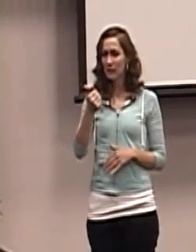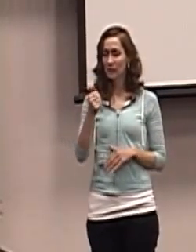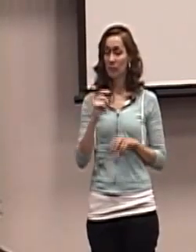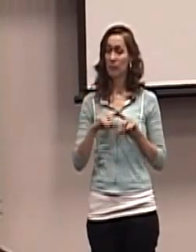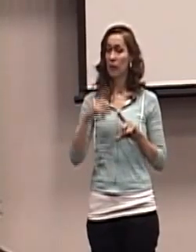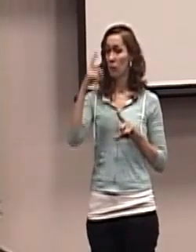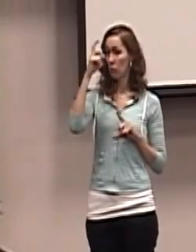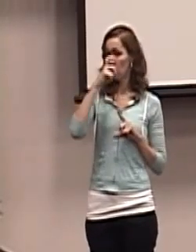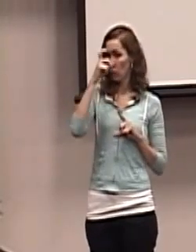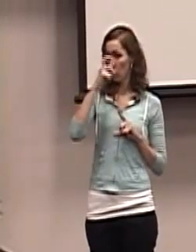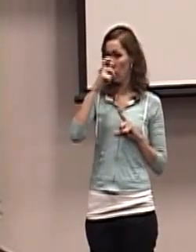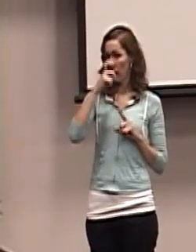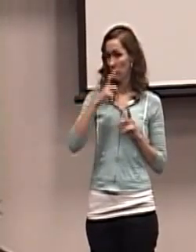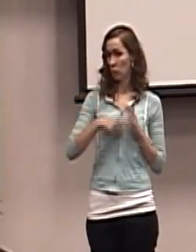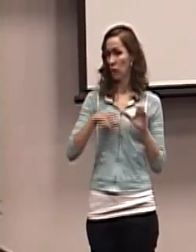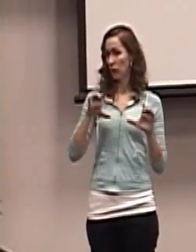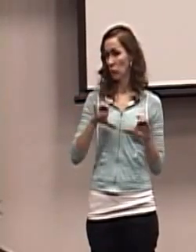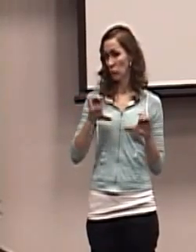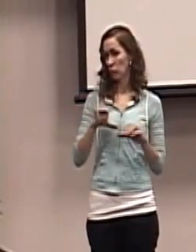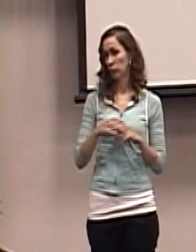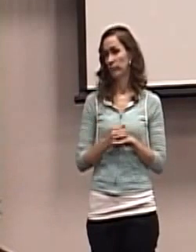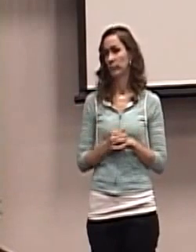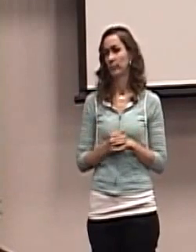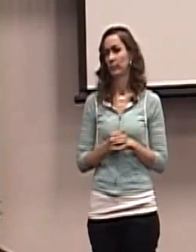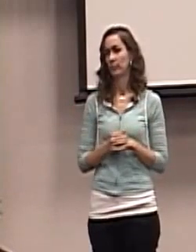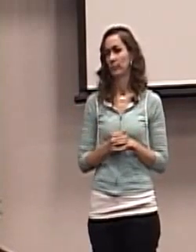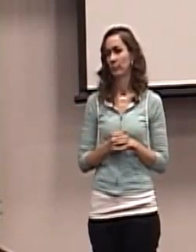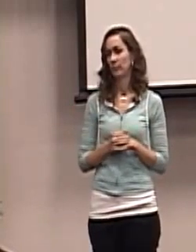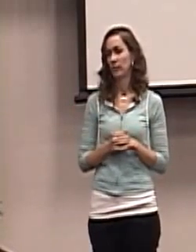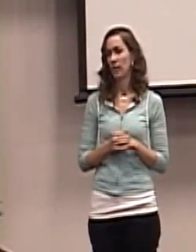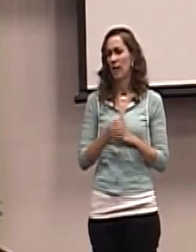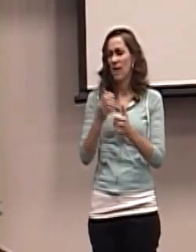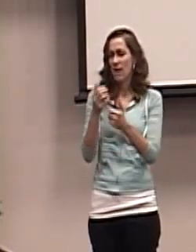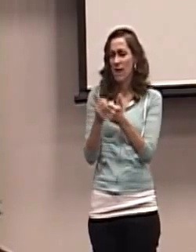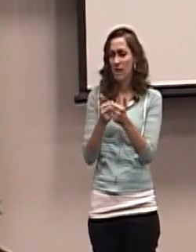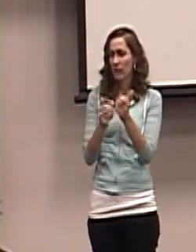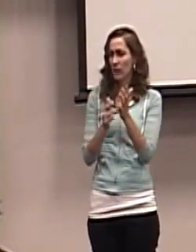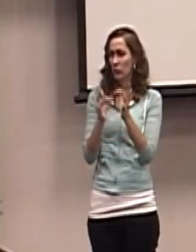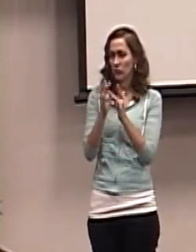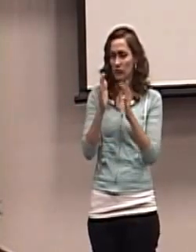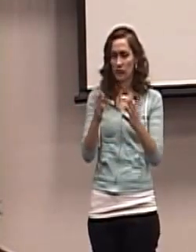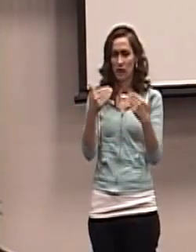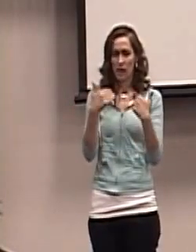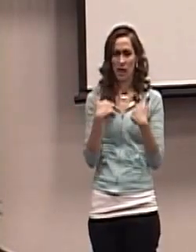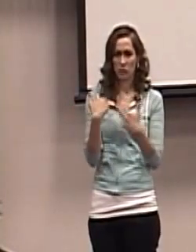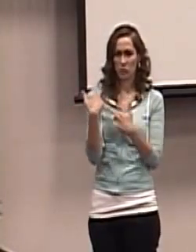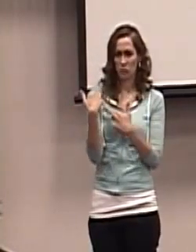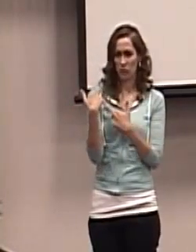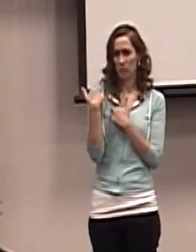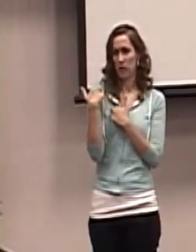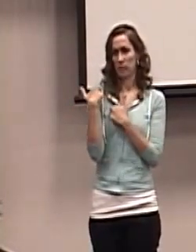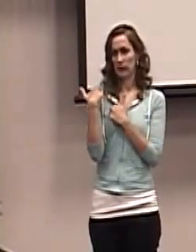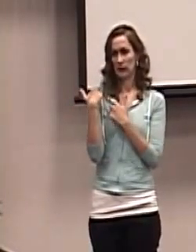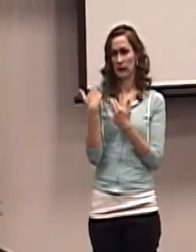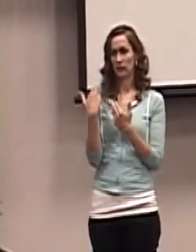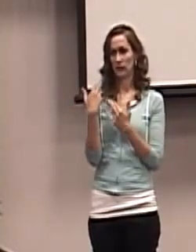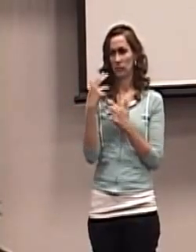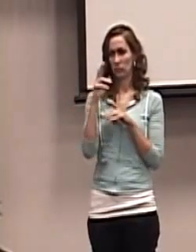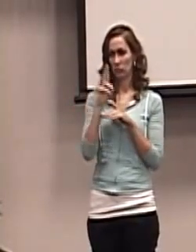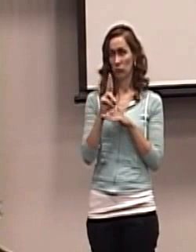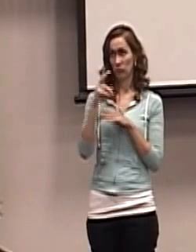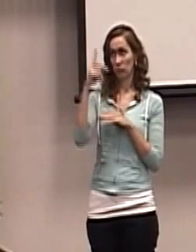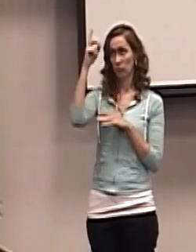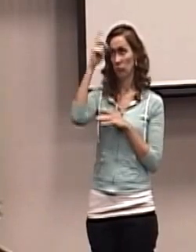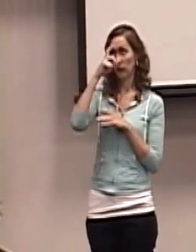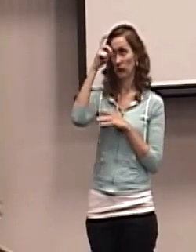wise about what you do. So every Christian has that responsibility to use wisdom in